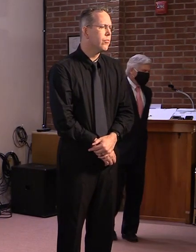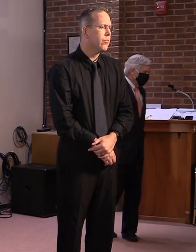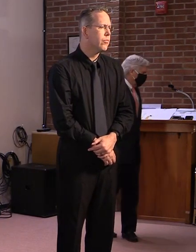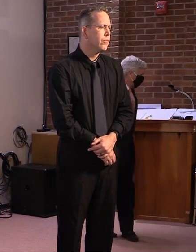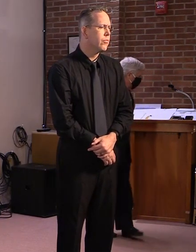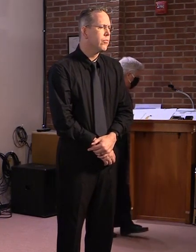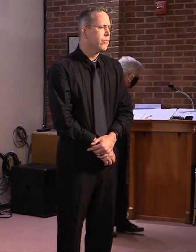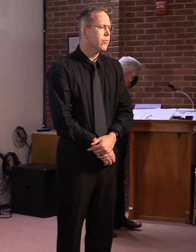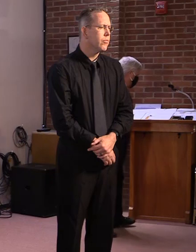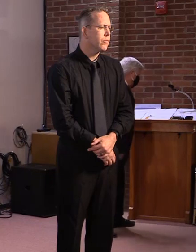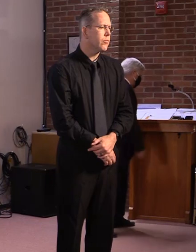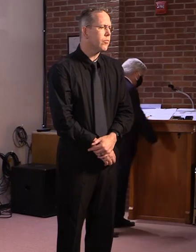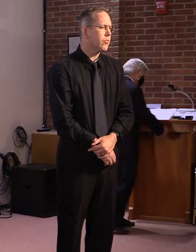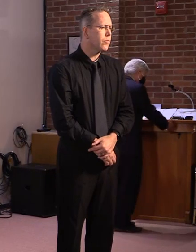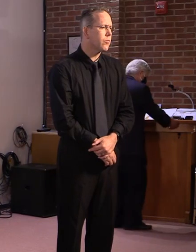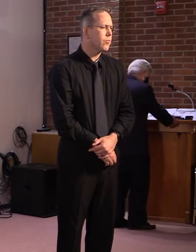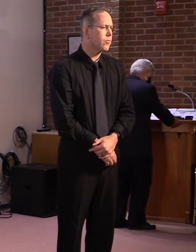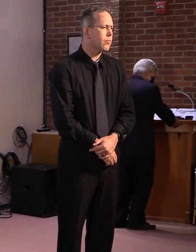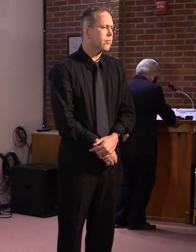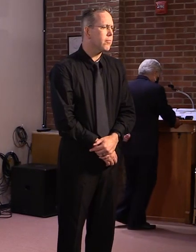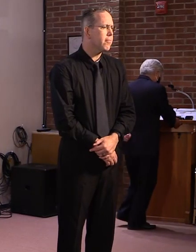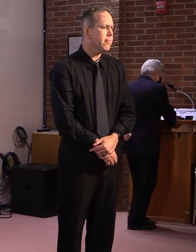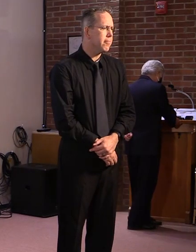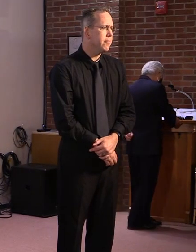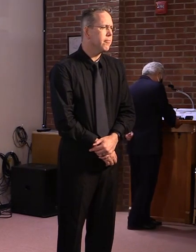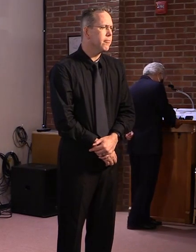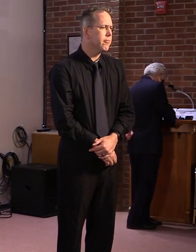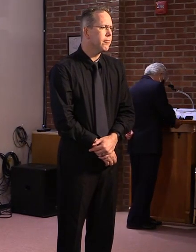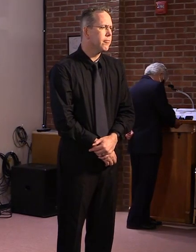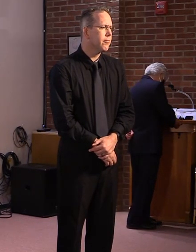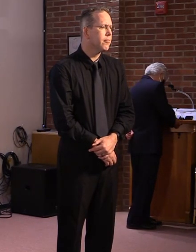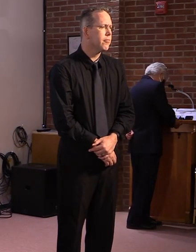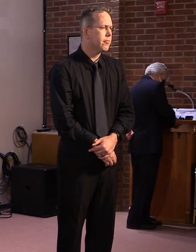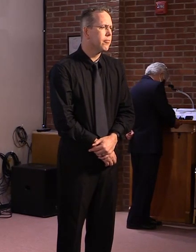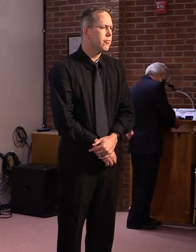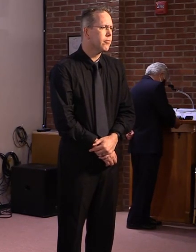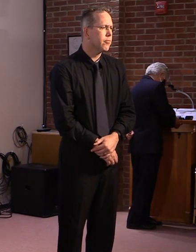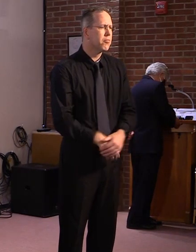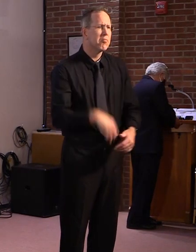connectivity and just kind of those like technology gaps?